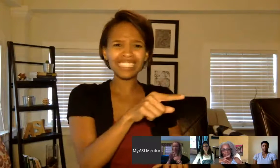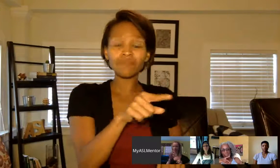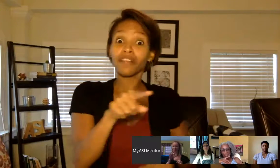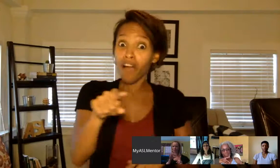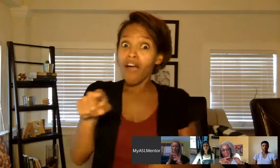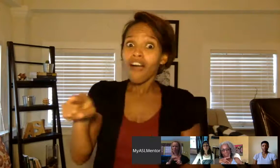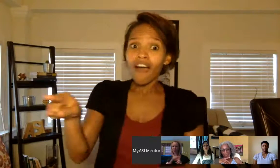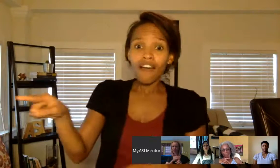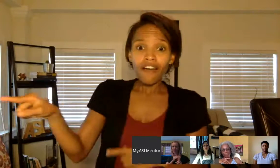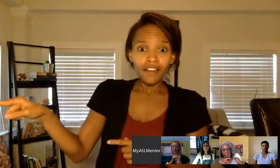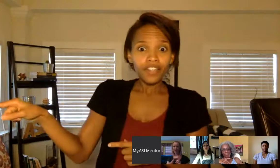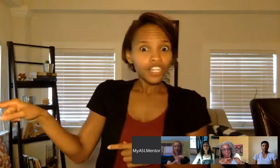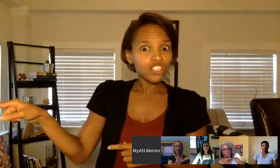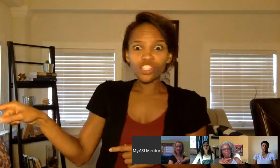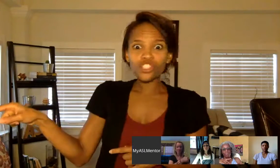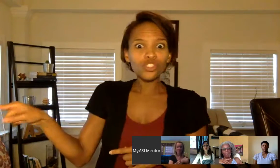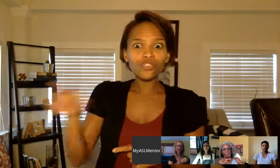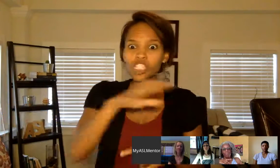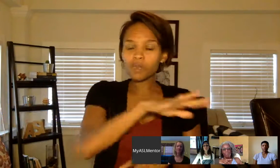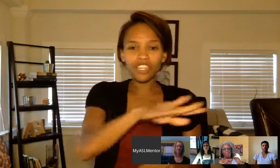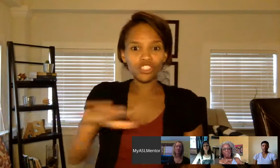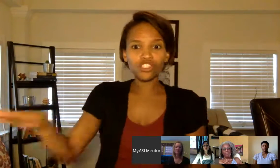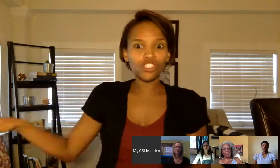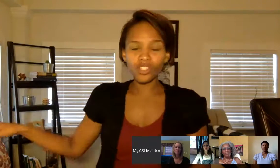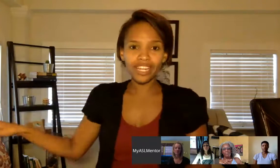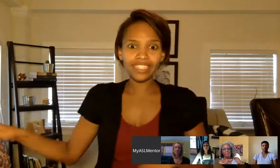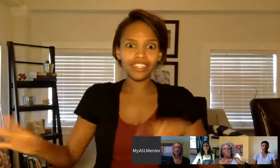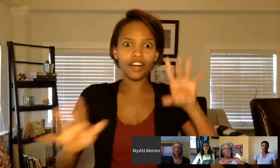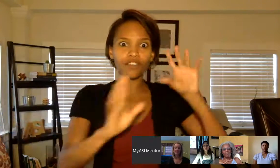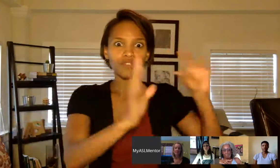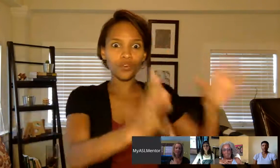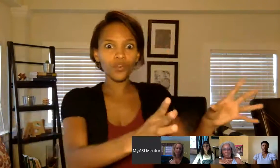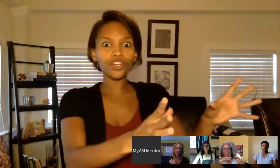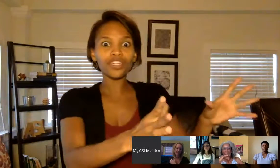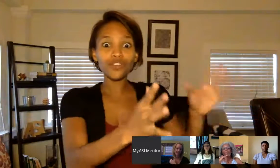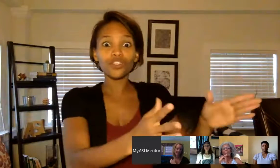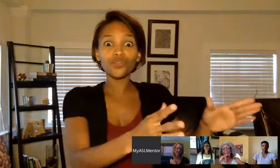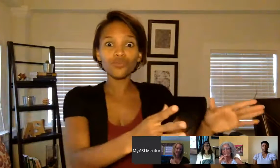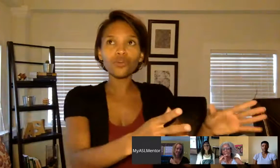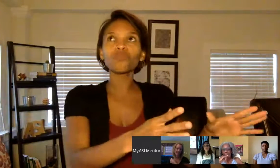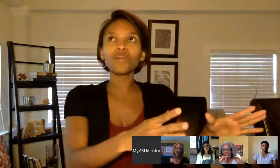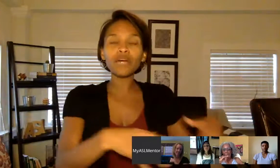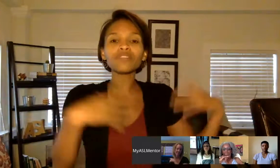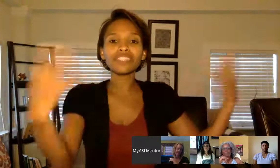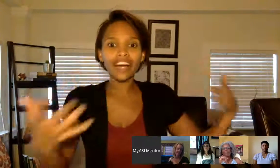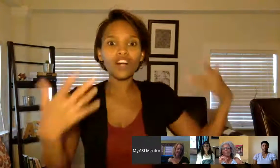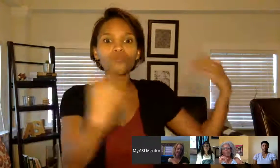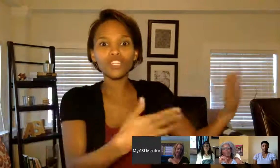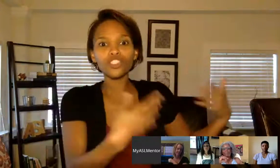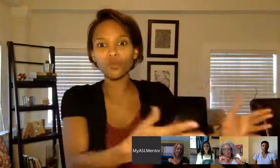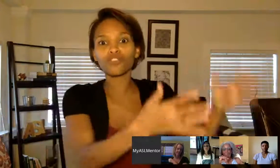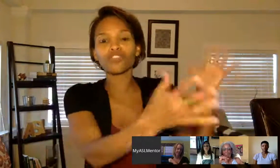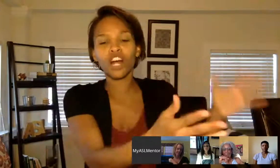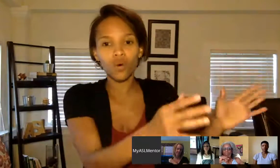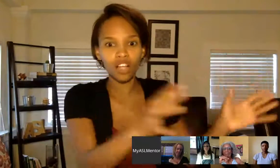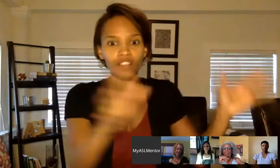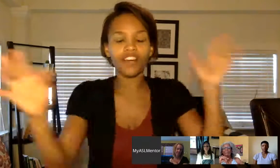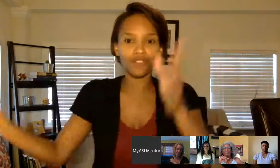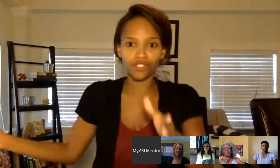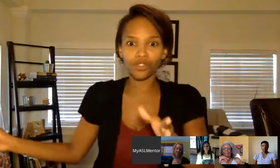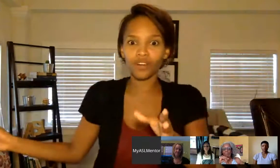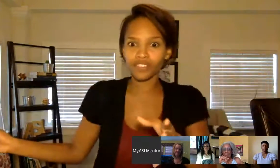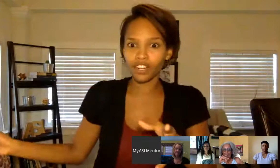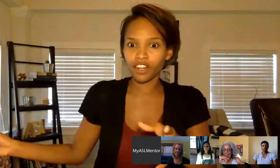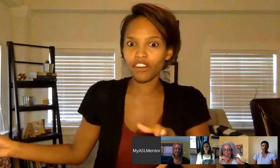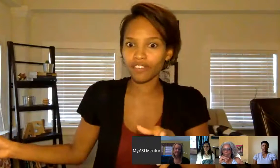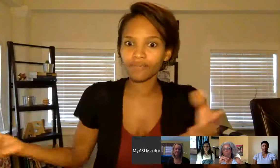these, and she just uses space just to show this idea of you will be able to tell what interpreters are not qualified